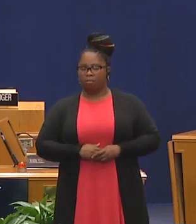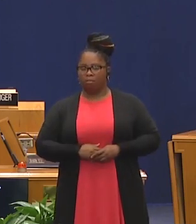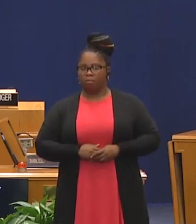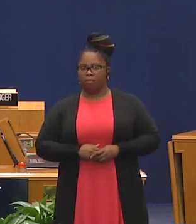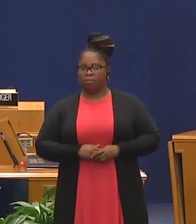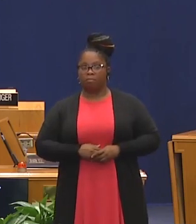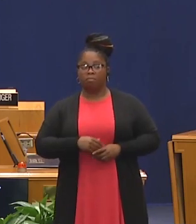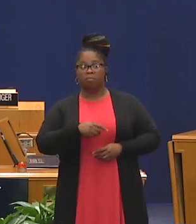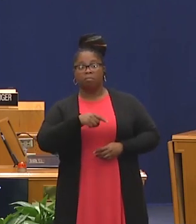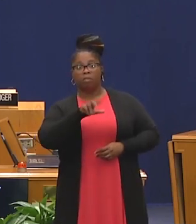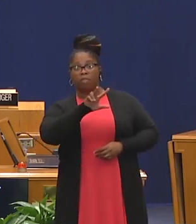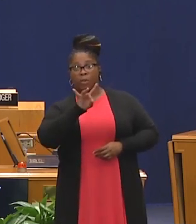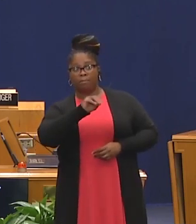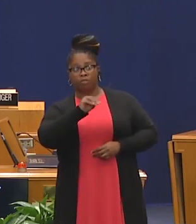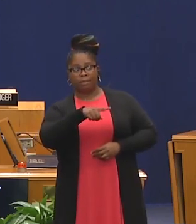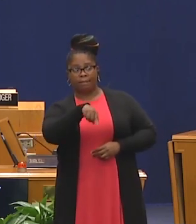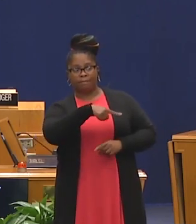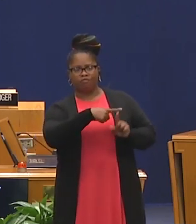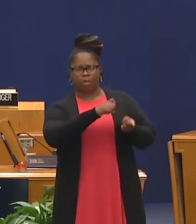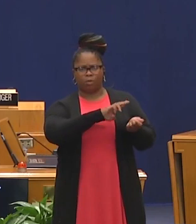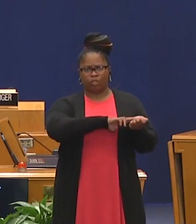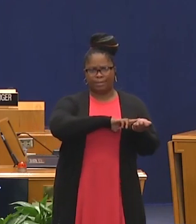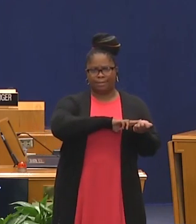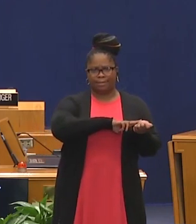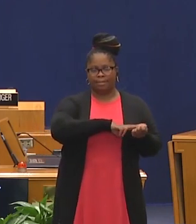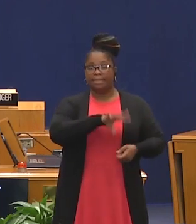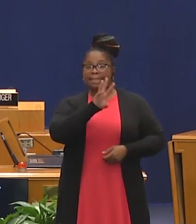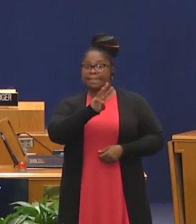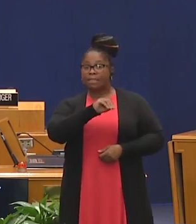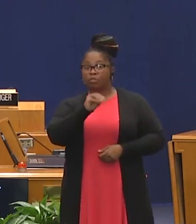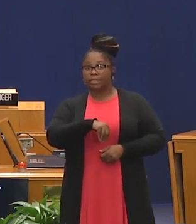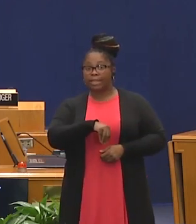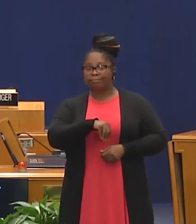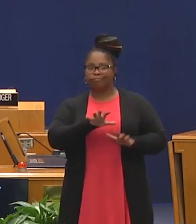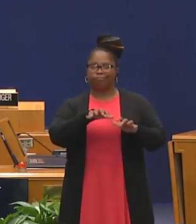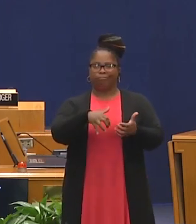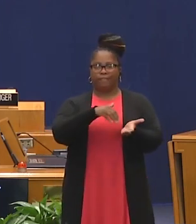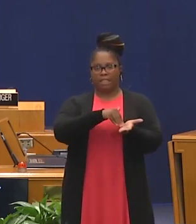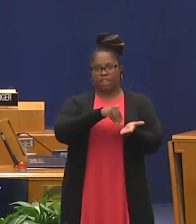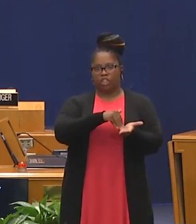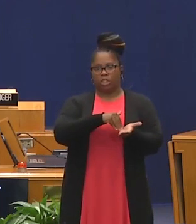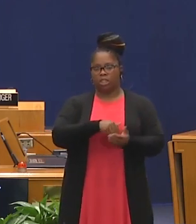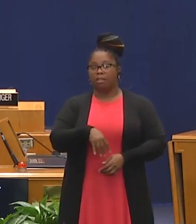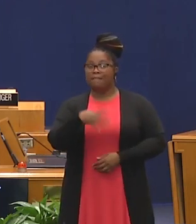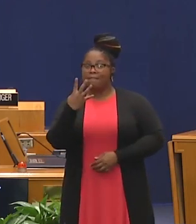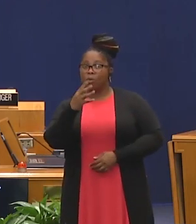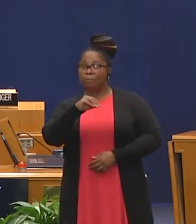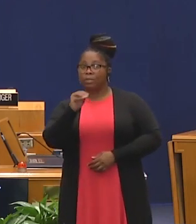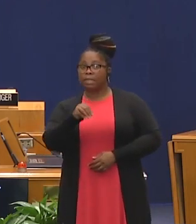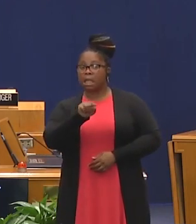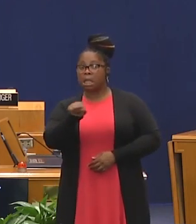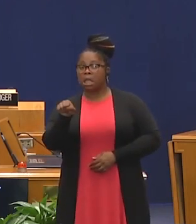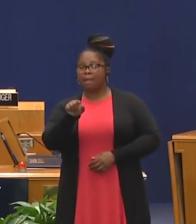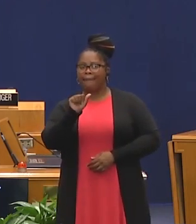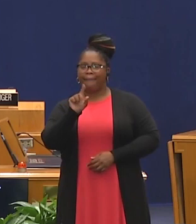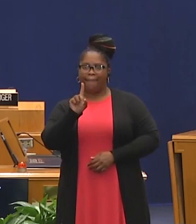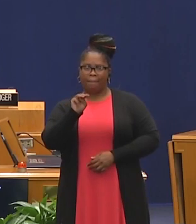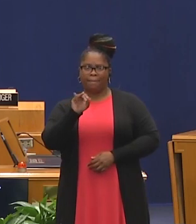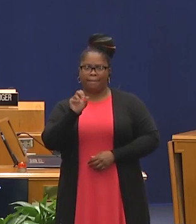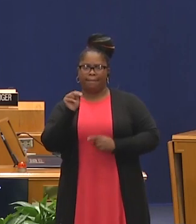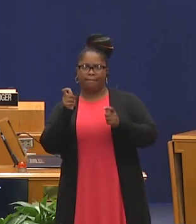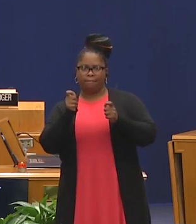38% of the cases are among nurses, 6% are among physicians, and 4% are among administration,